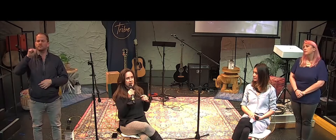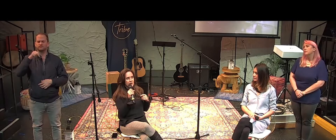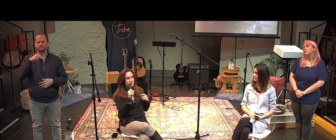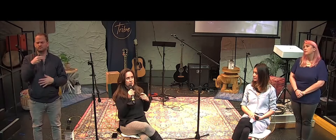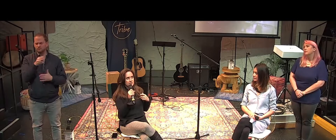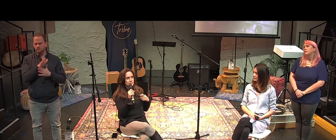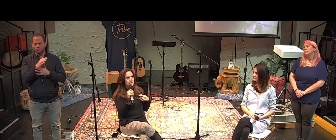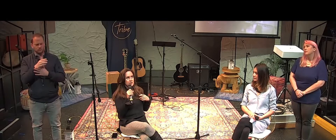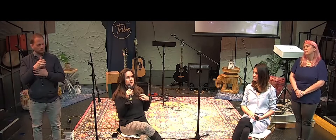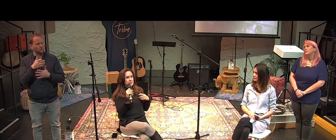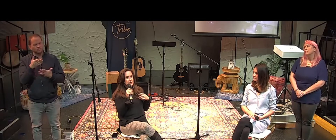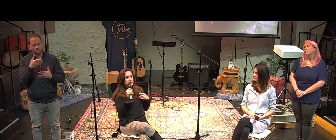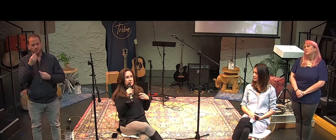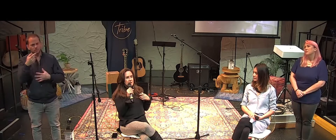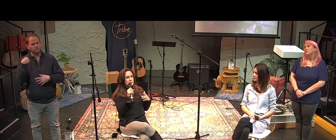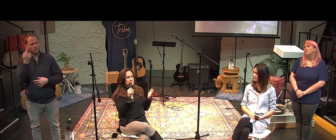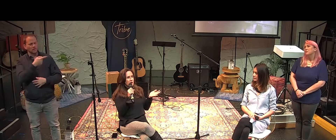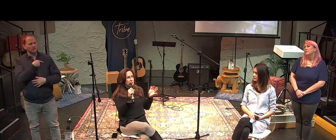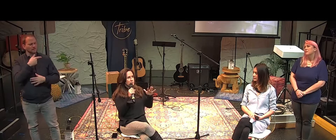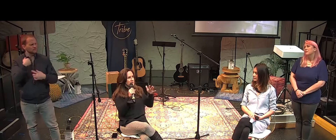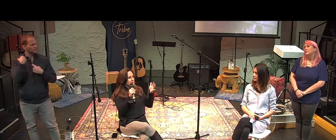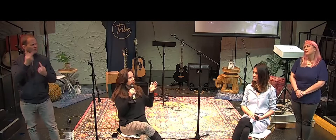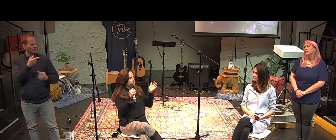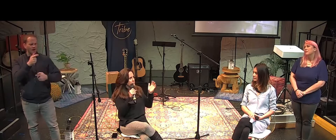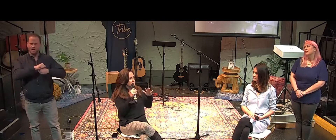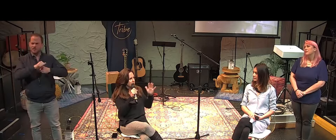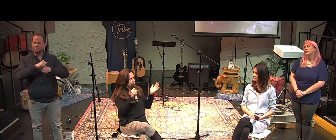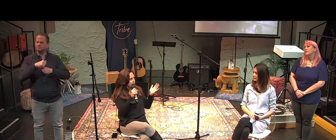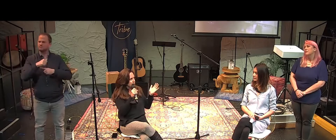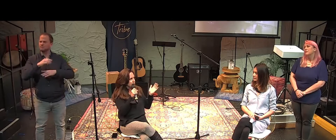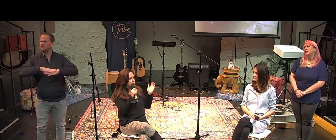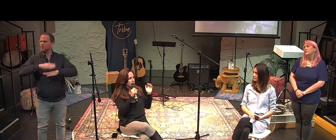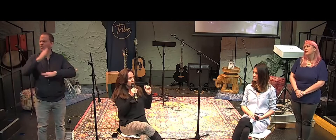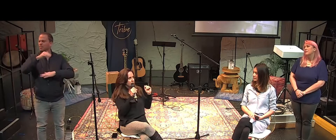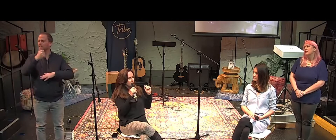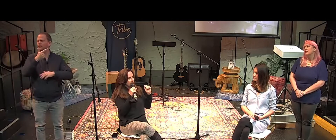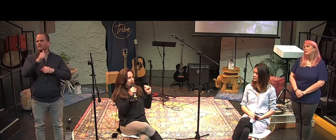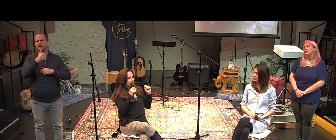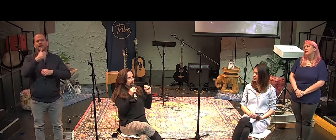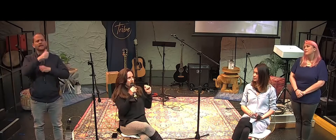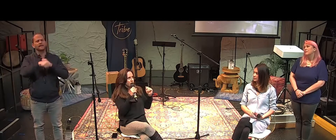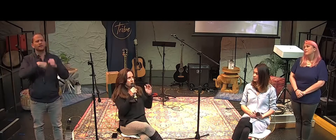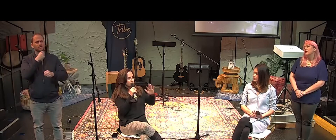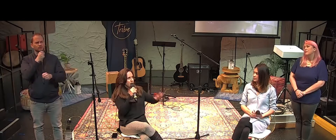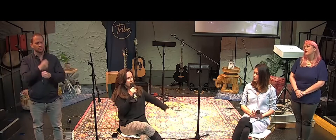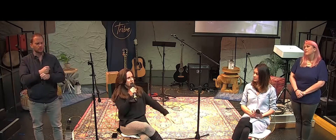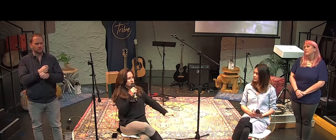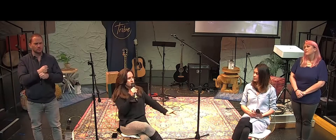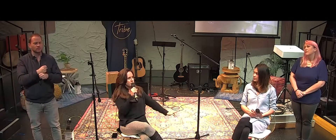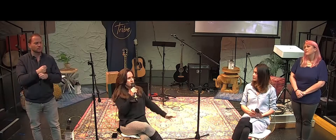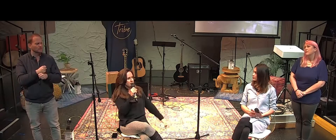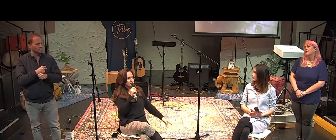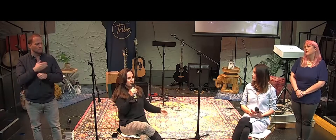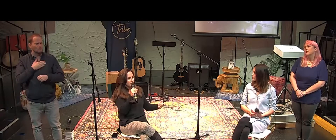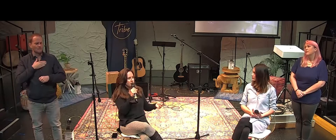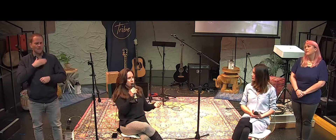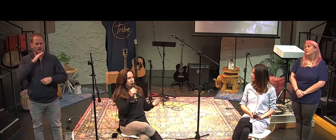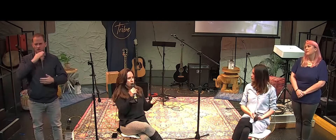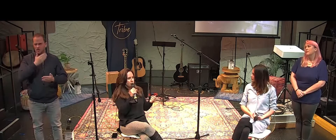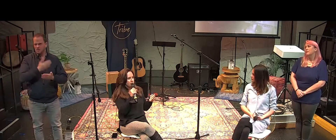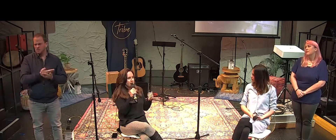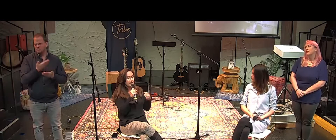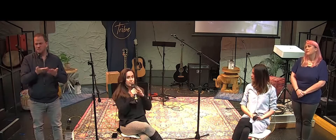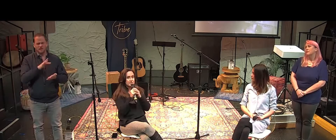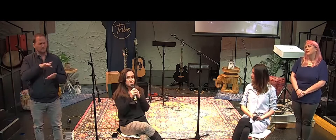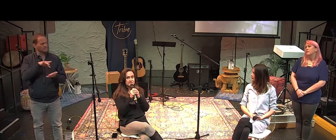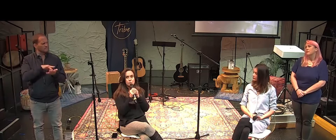decade. I think our girls were, Deanna was probably middle school, and my two younger, Vivi and Bella,